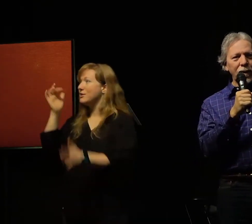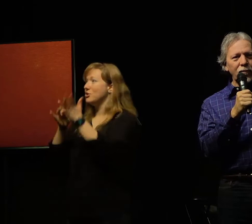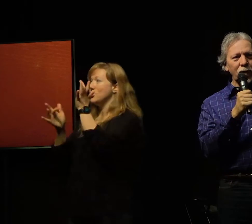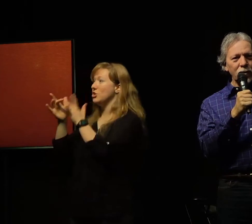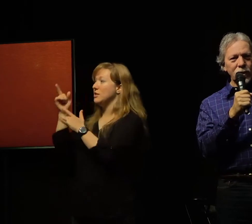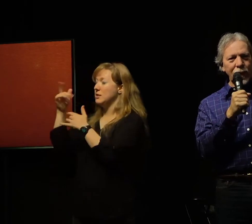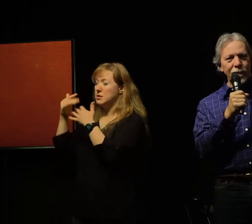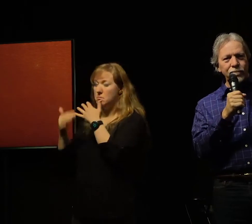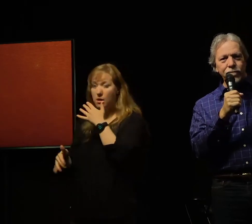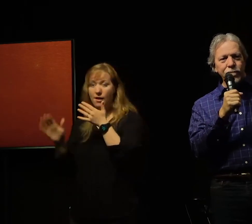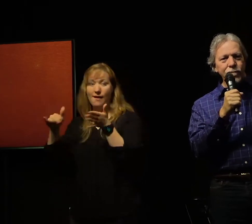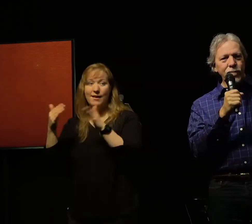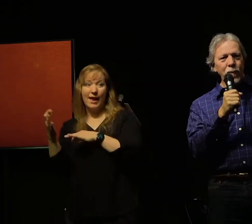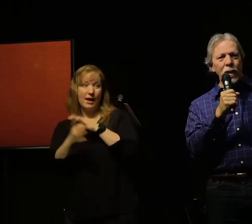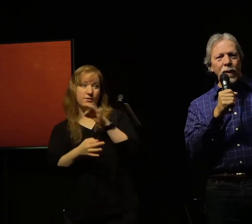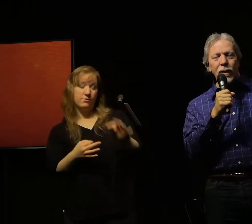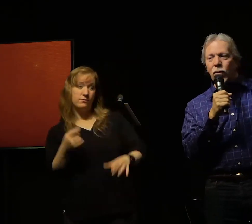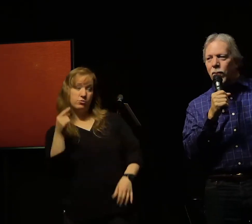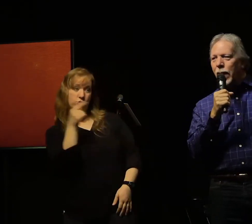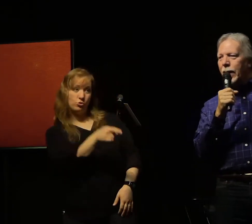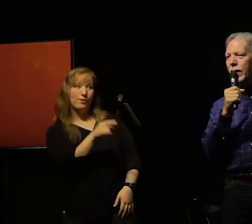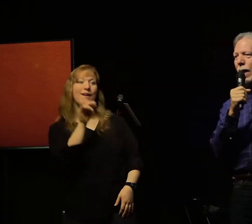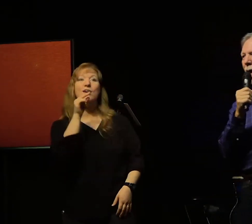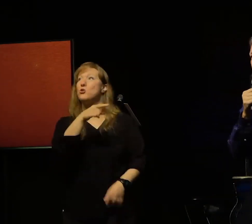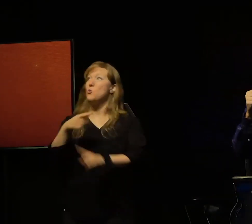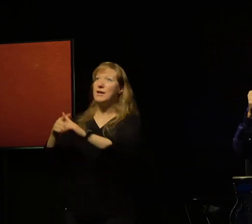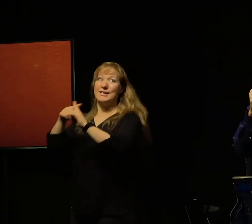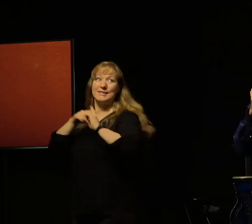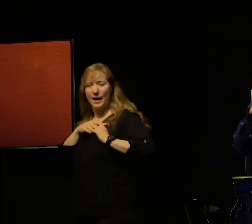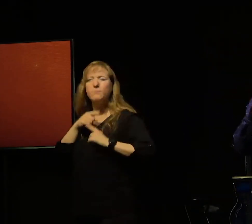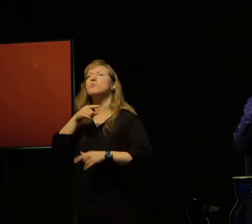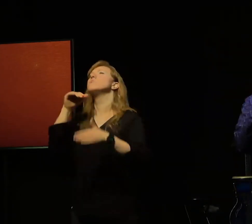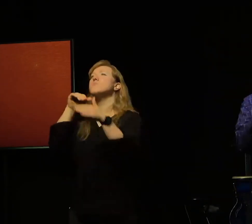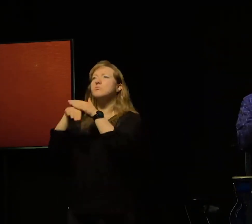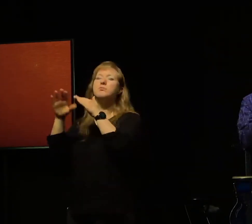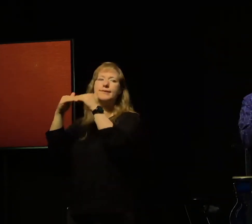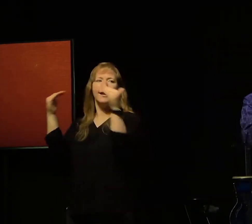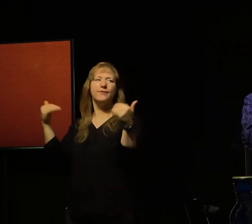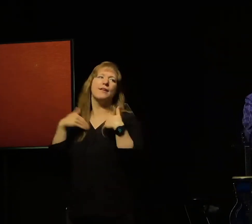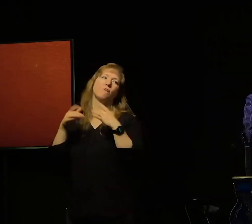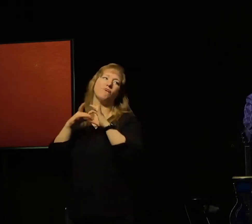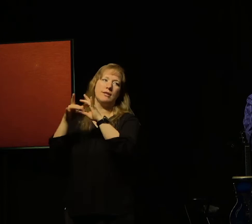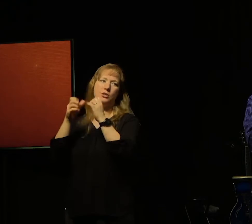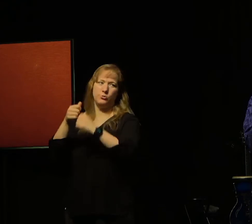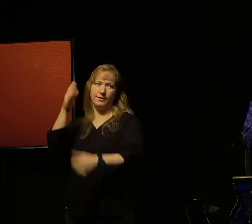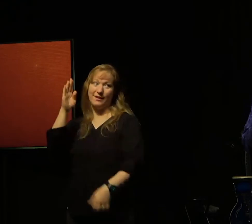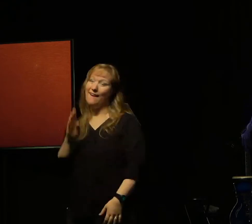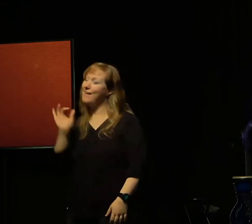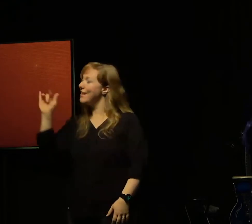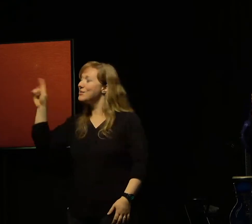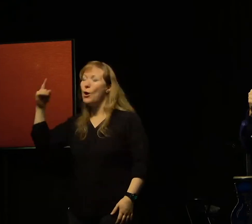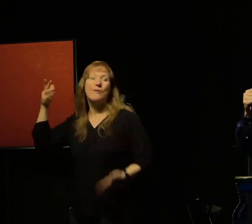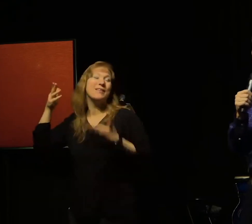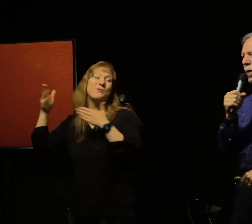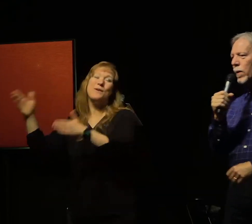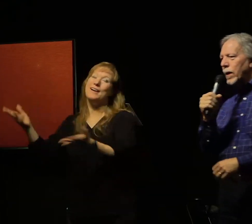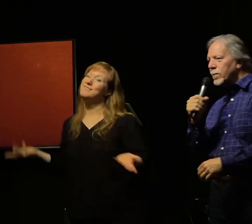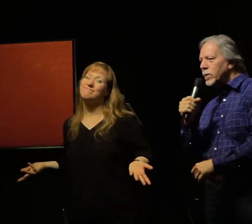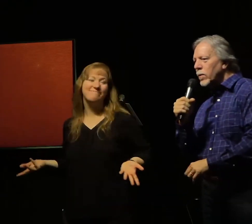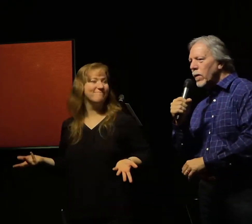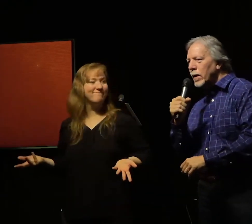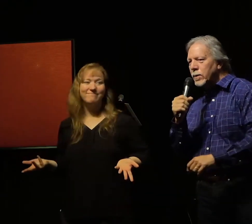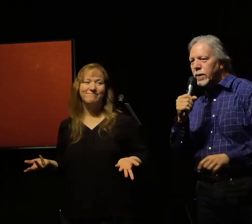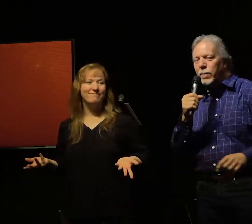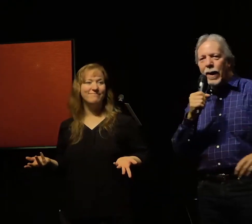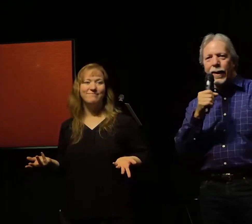blood covering your sin that you can make it to heaven, that you can have a relationship with God the Father. He's the way, the truth, and the life. No man comes